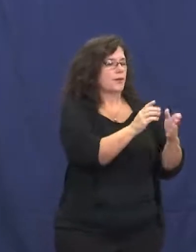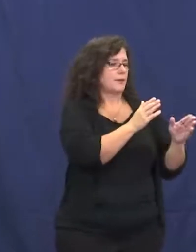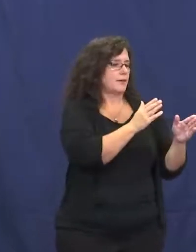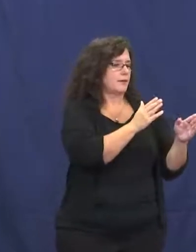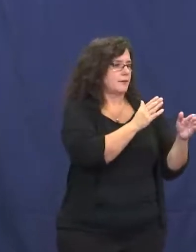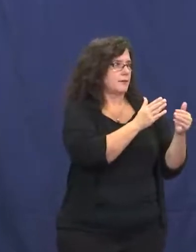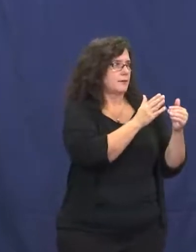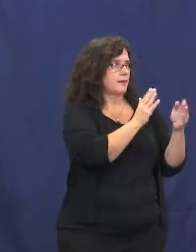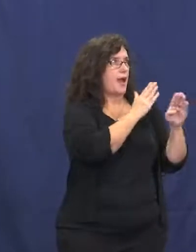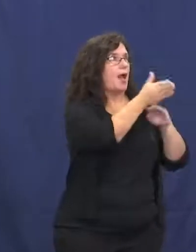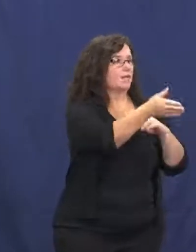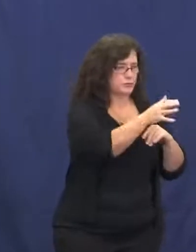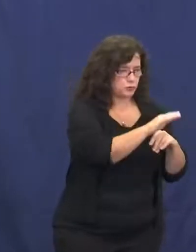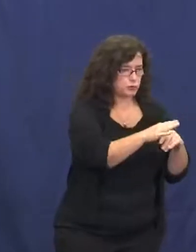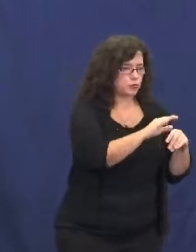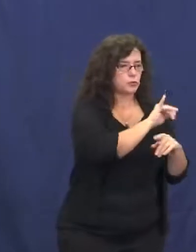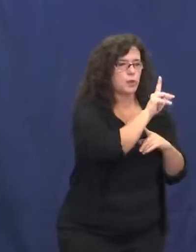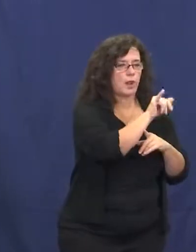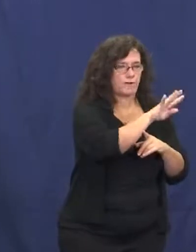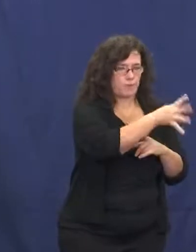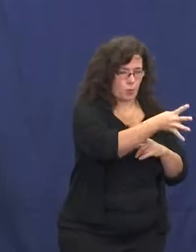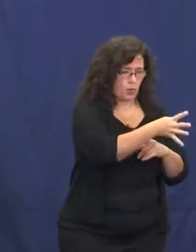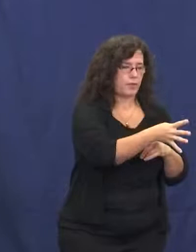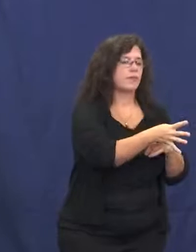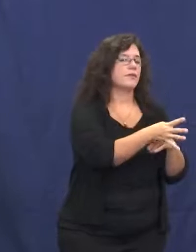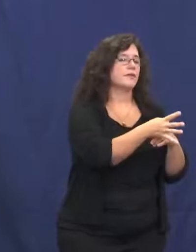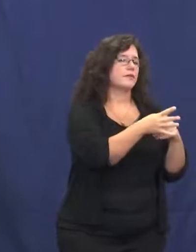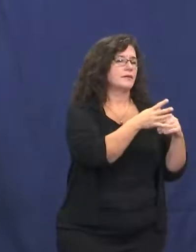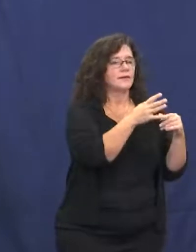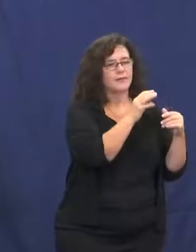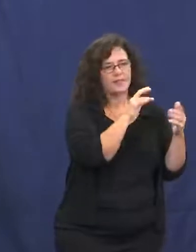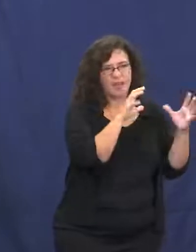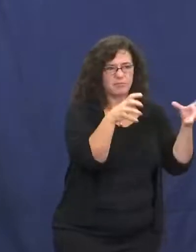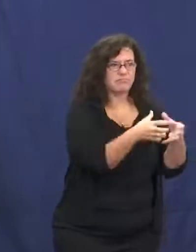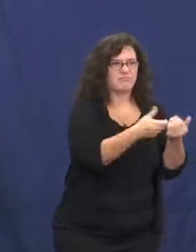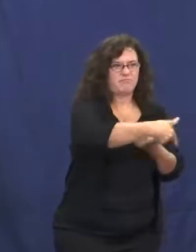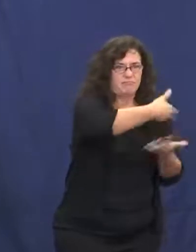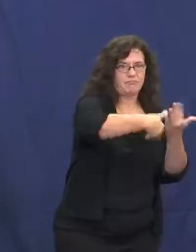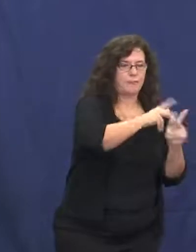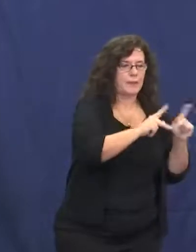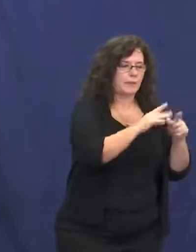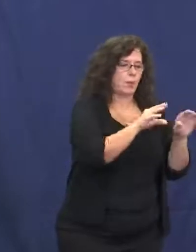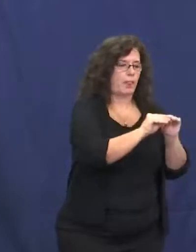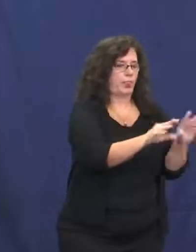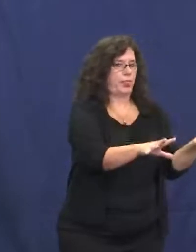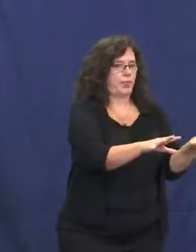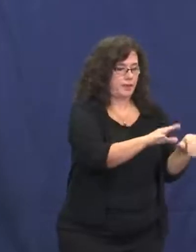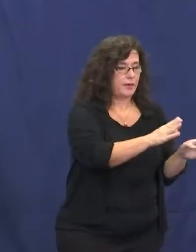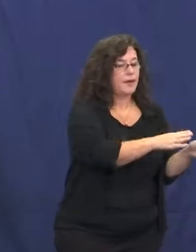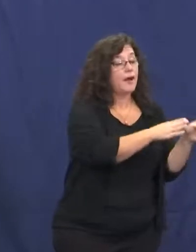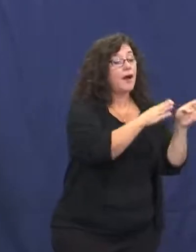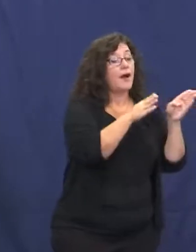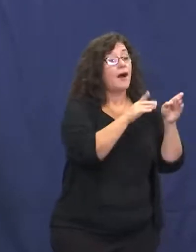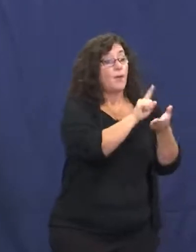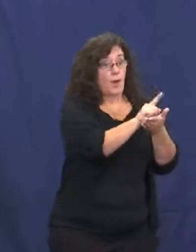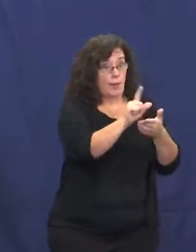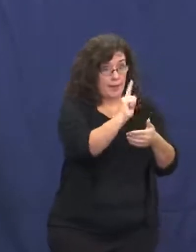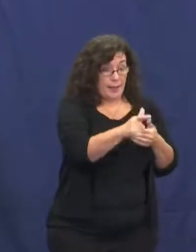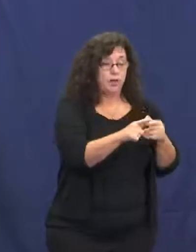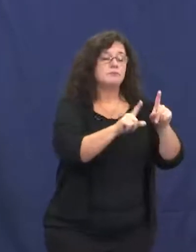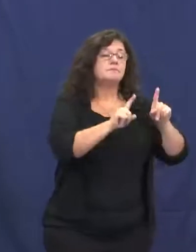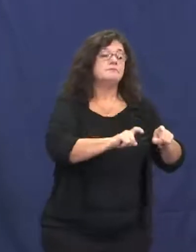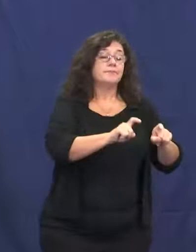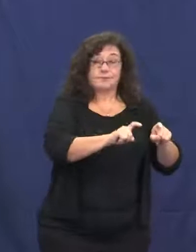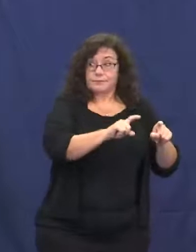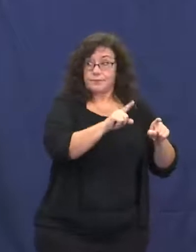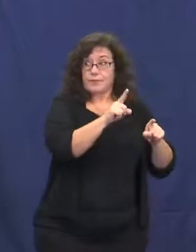holiday, and then the week of September 12th, which is the week that right now the state has metrics on their website for all